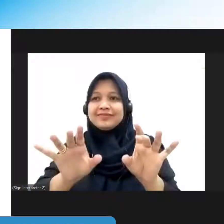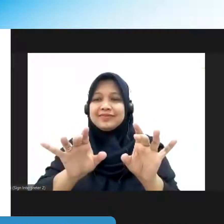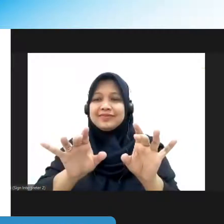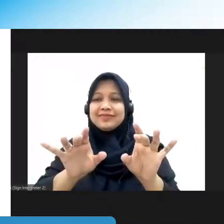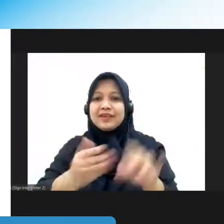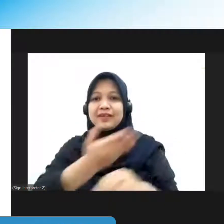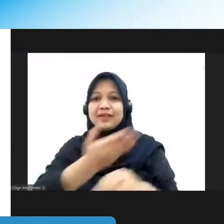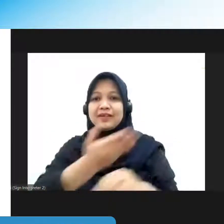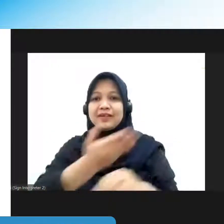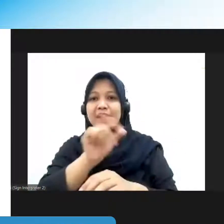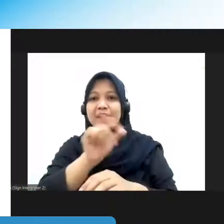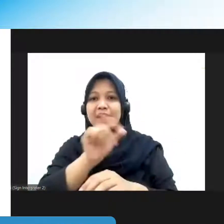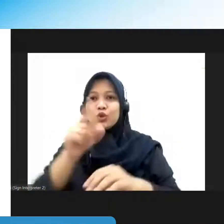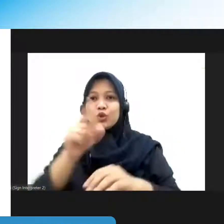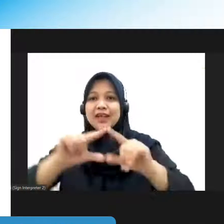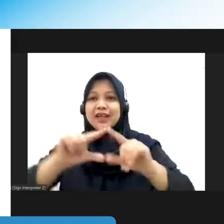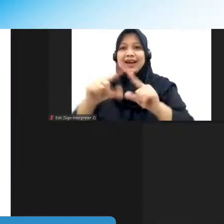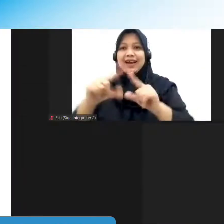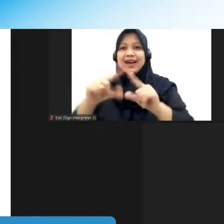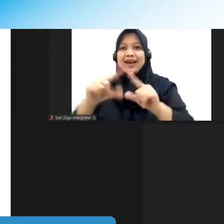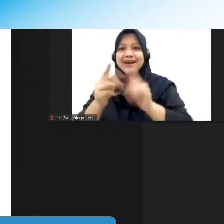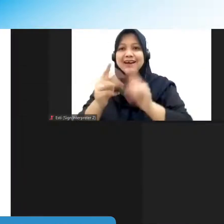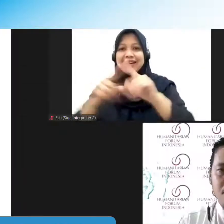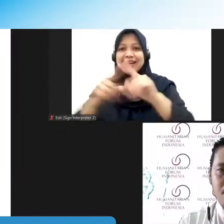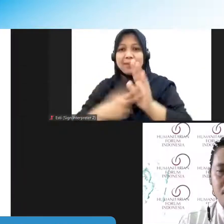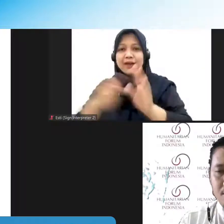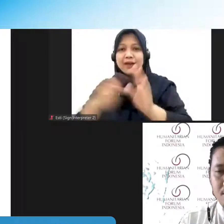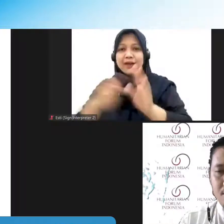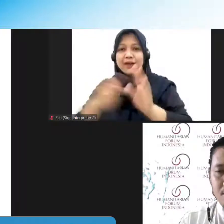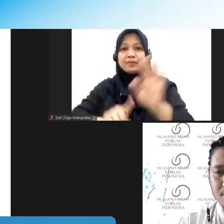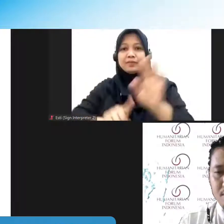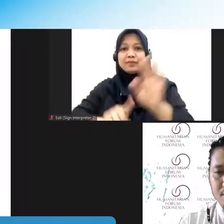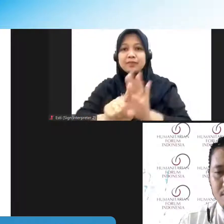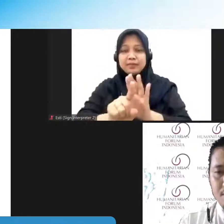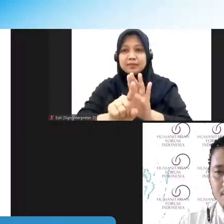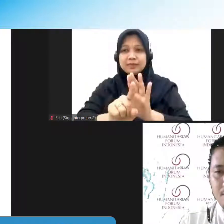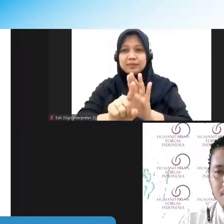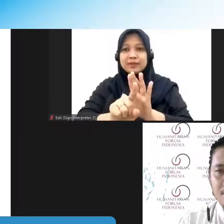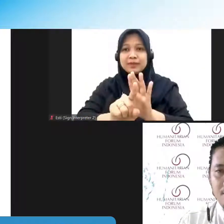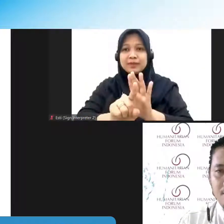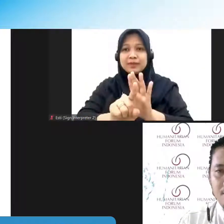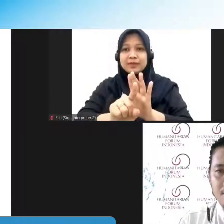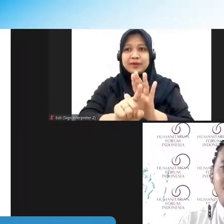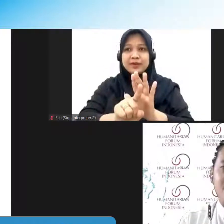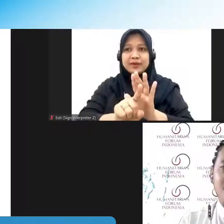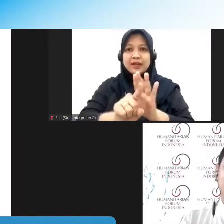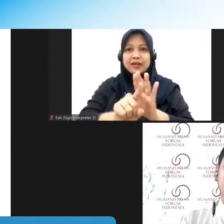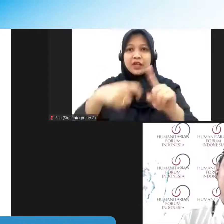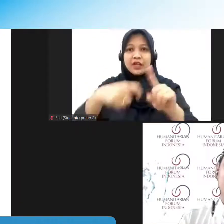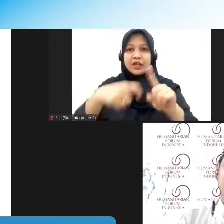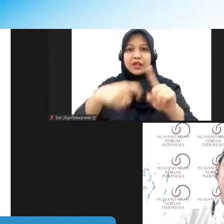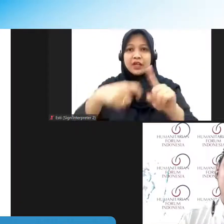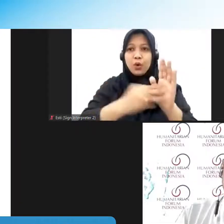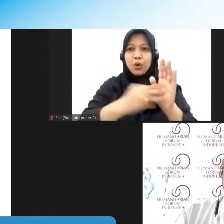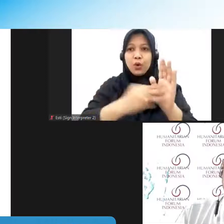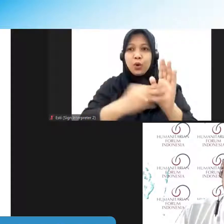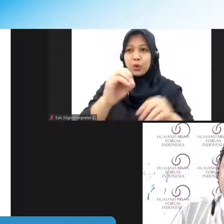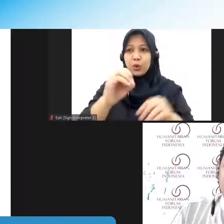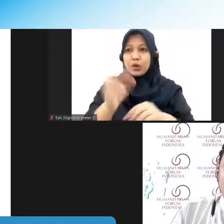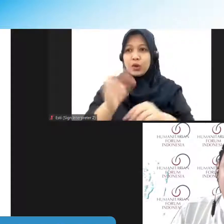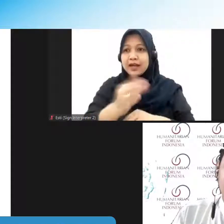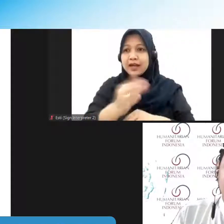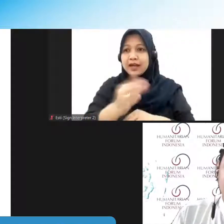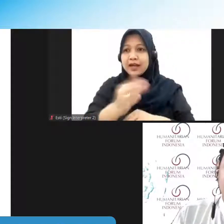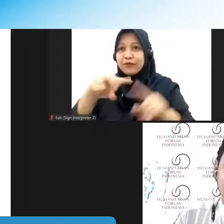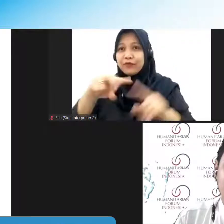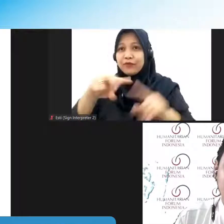From ADRRN will be represented by Takeshi Komino, and from ICFA we will be represented